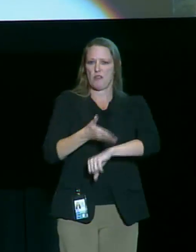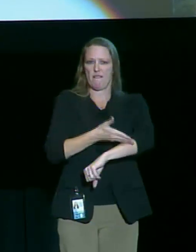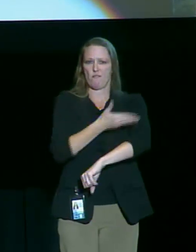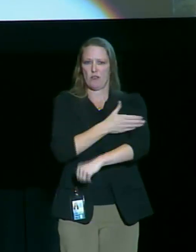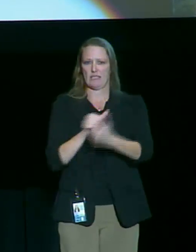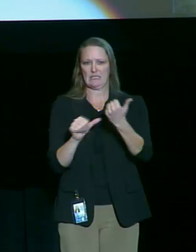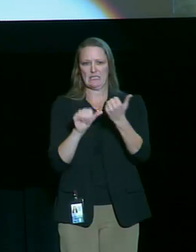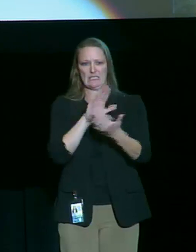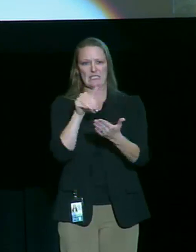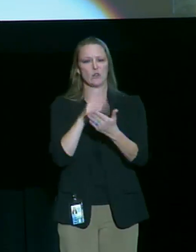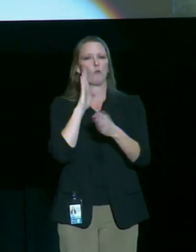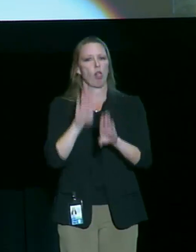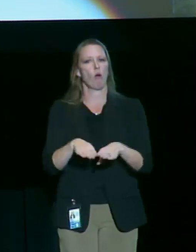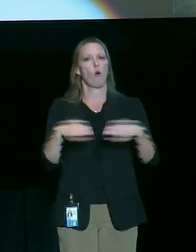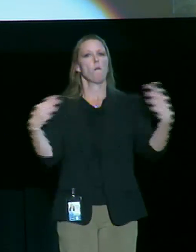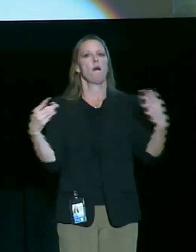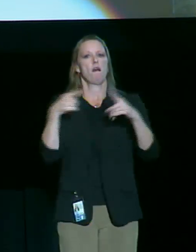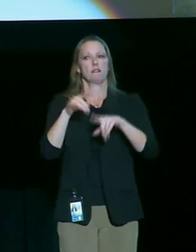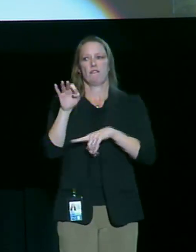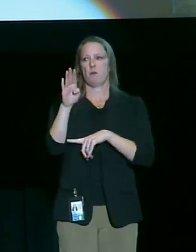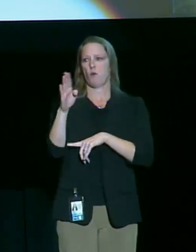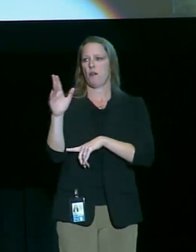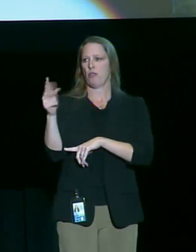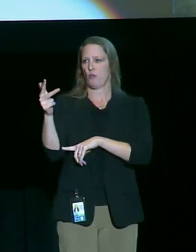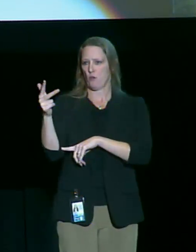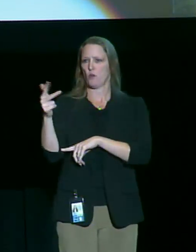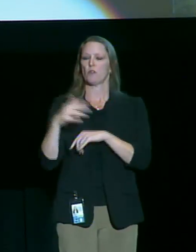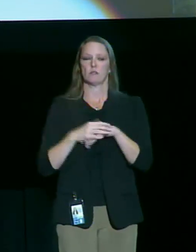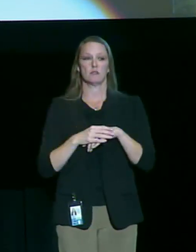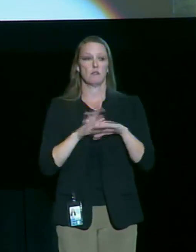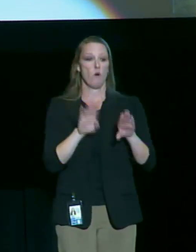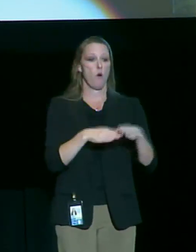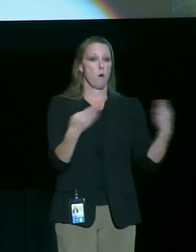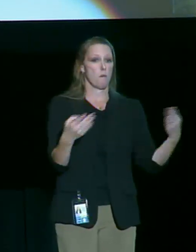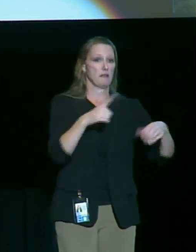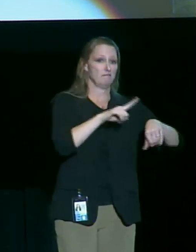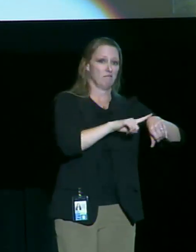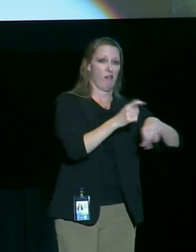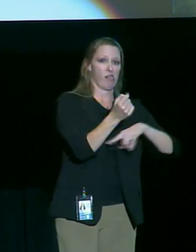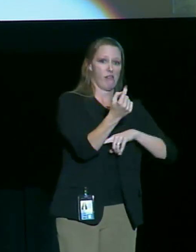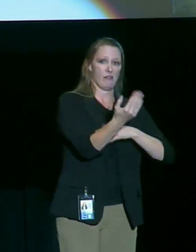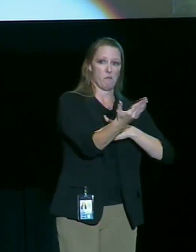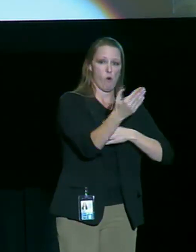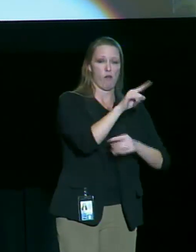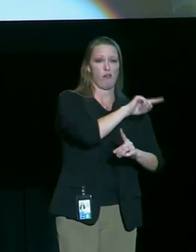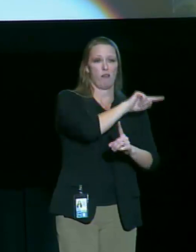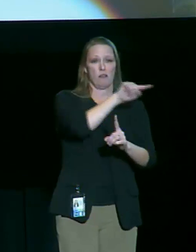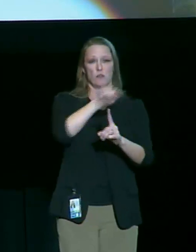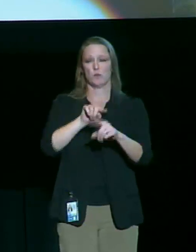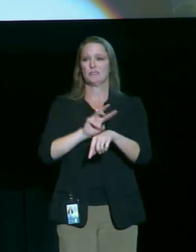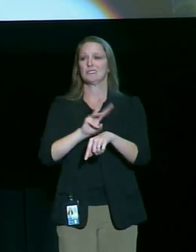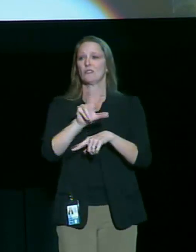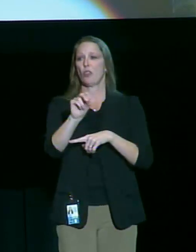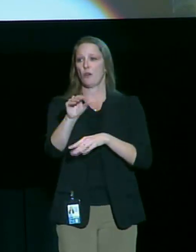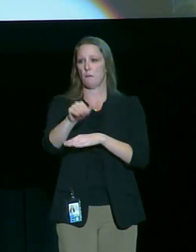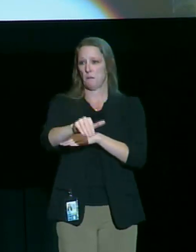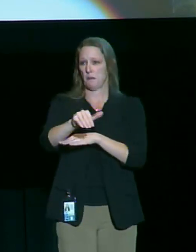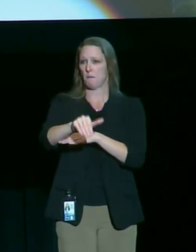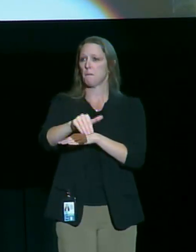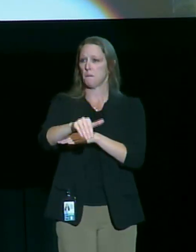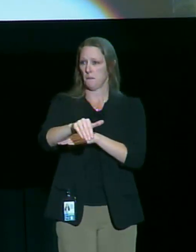open through February 3rd. The center is open from 11 a.m. until 6:30